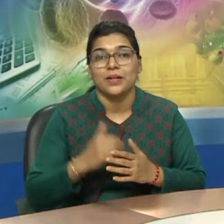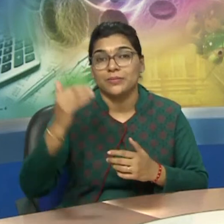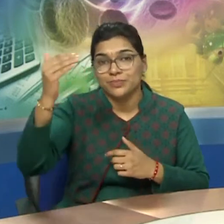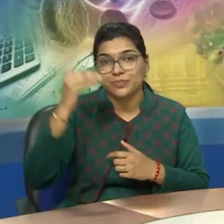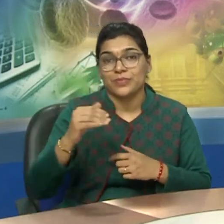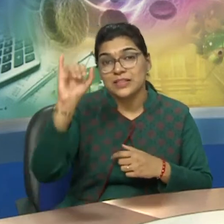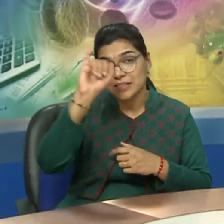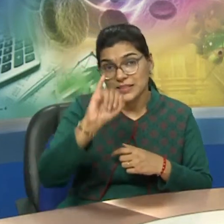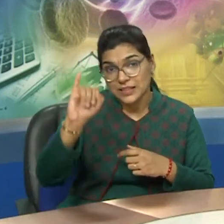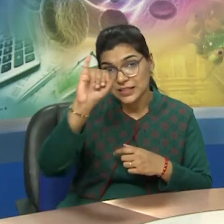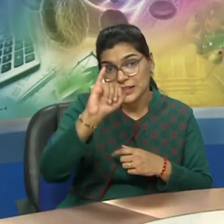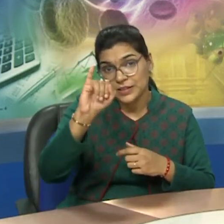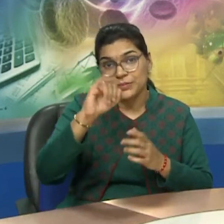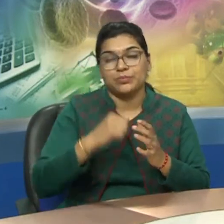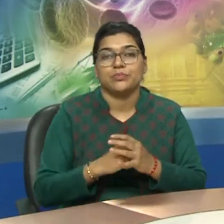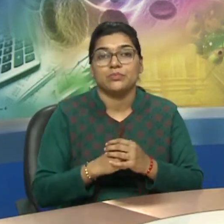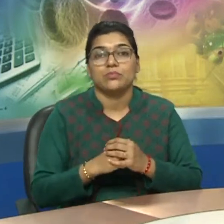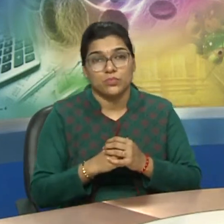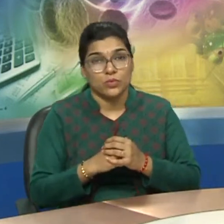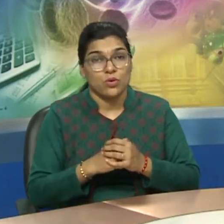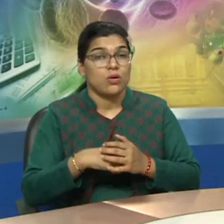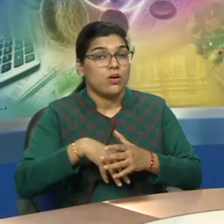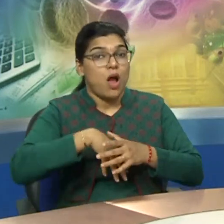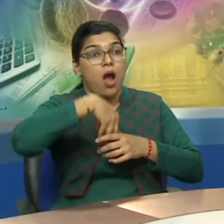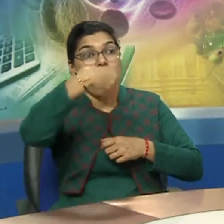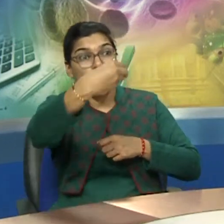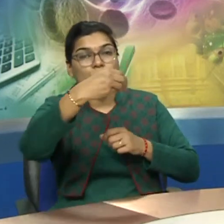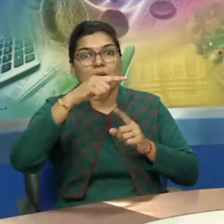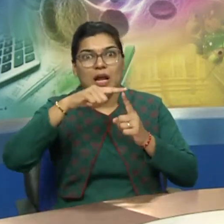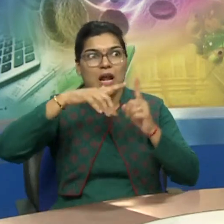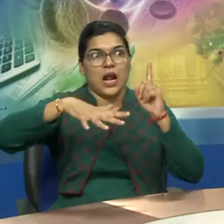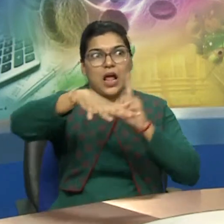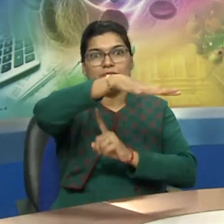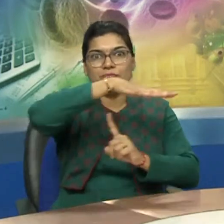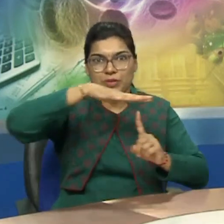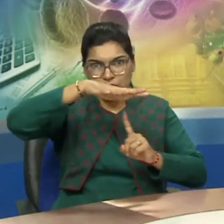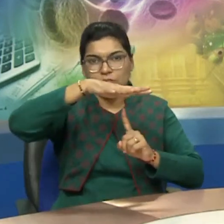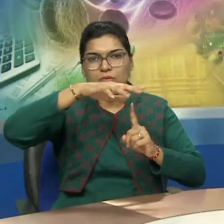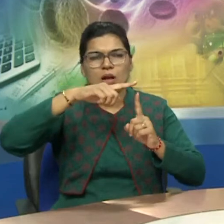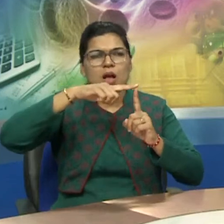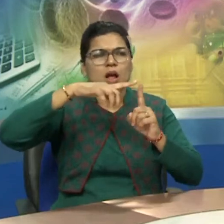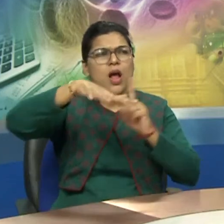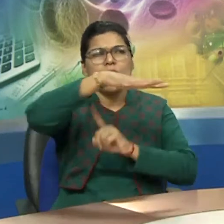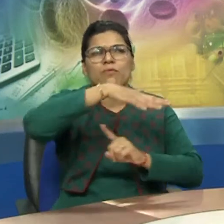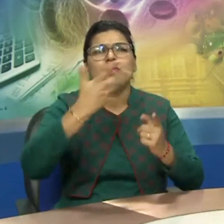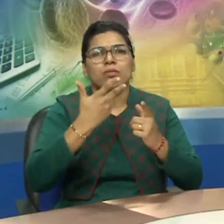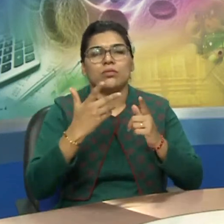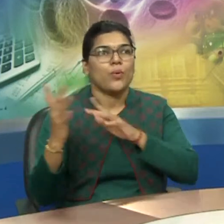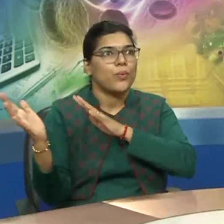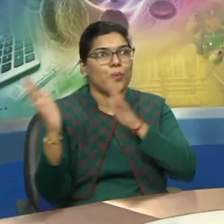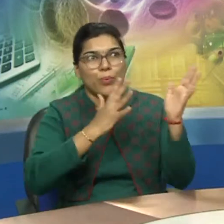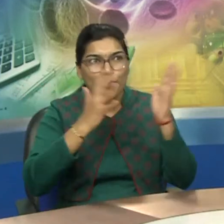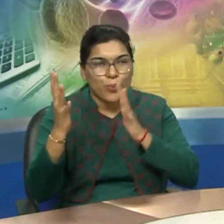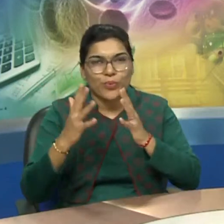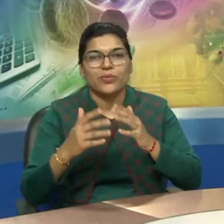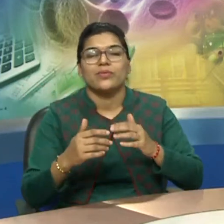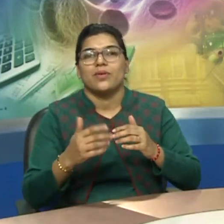thing. So we should work in a team. The sixth point explains that we should respect our